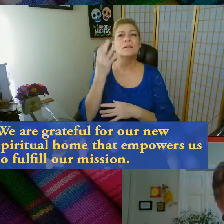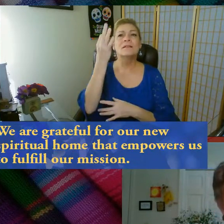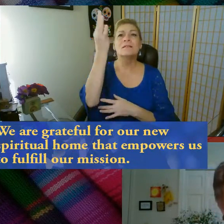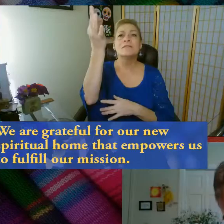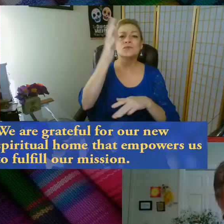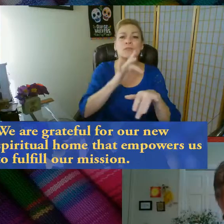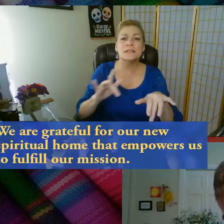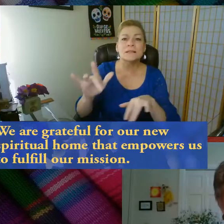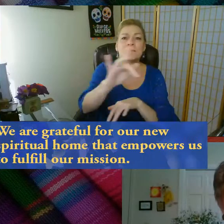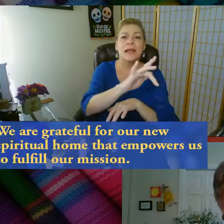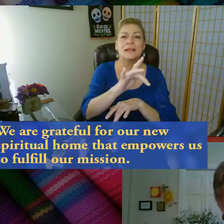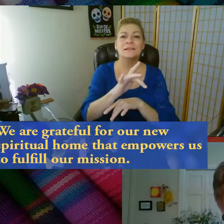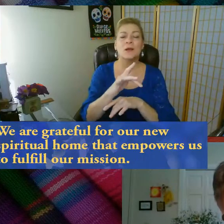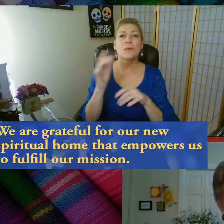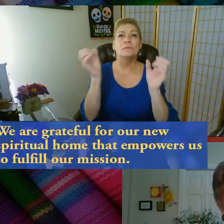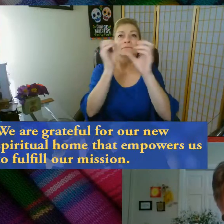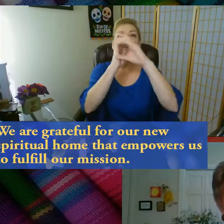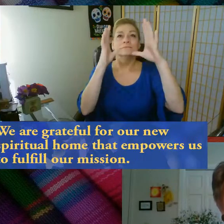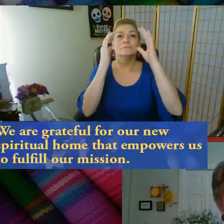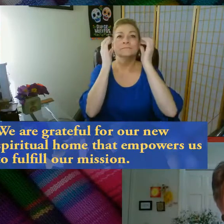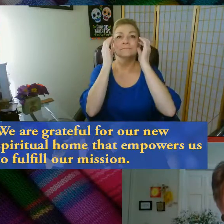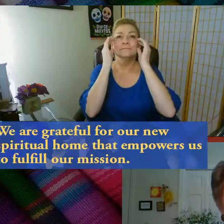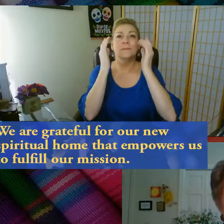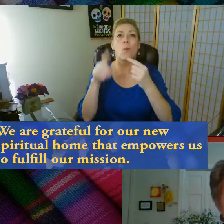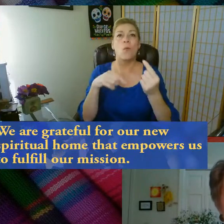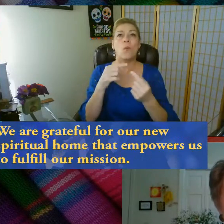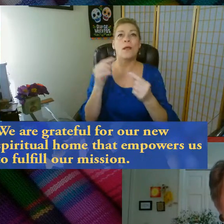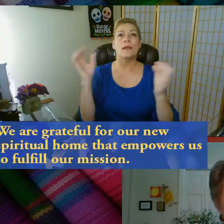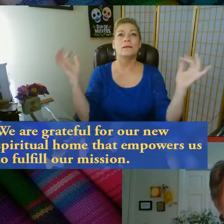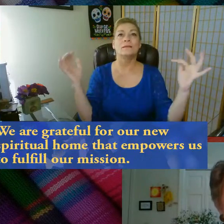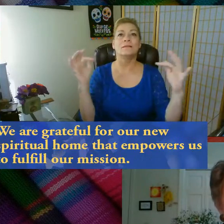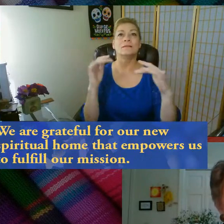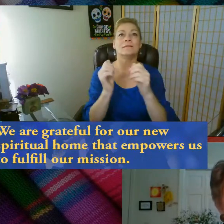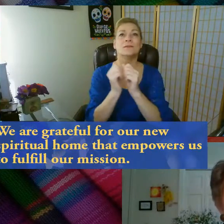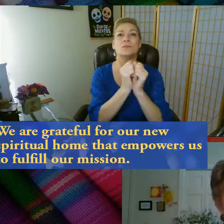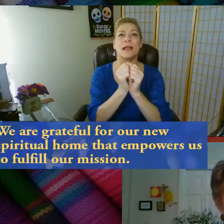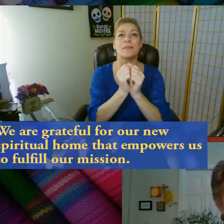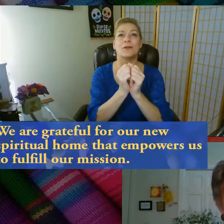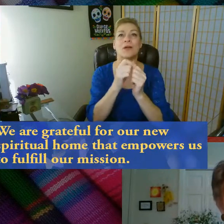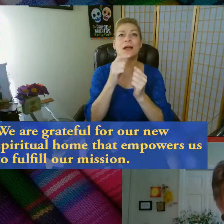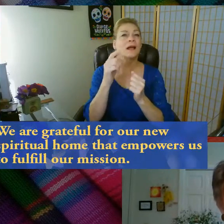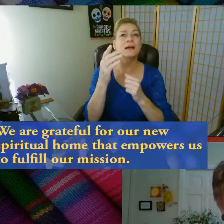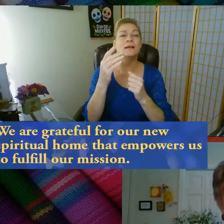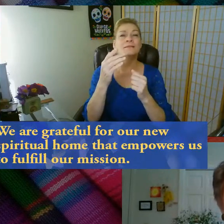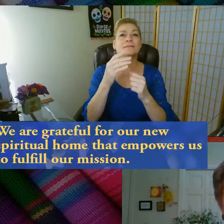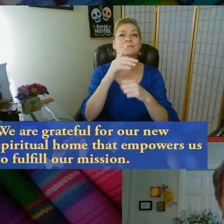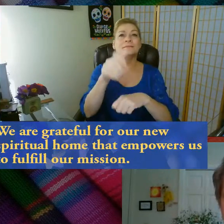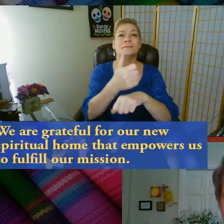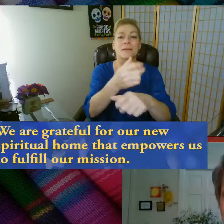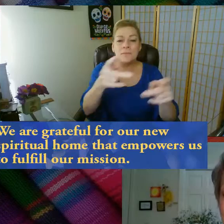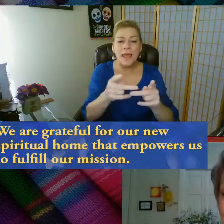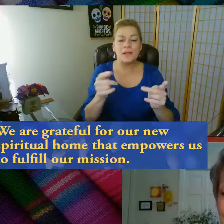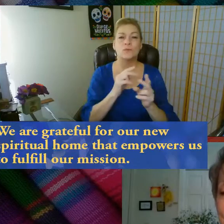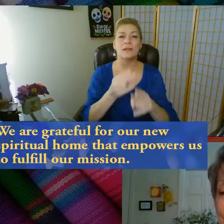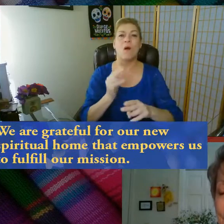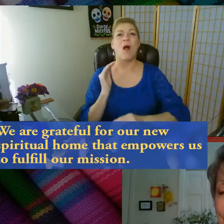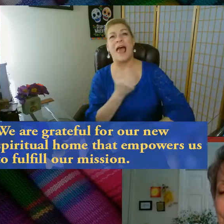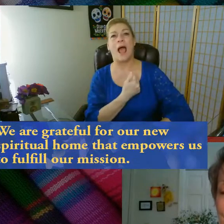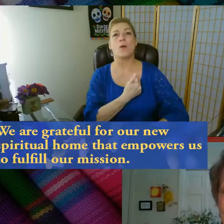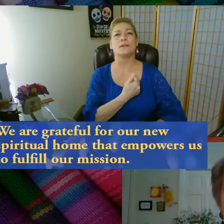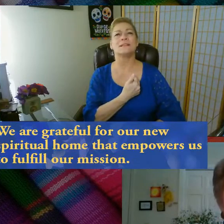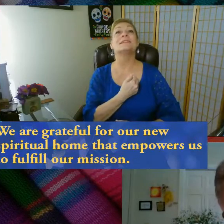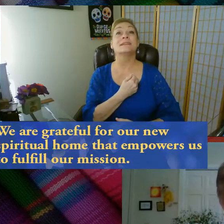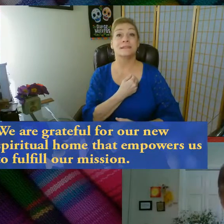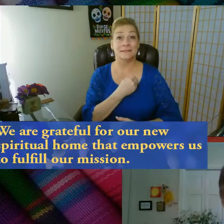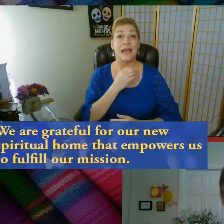time when we can come together again and that we can do so in a building that we call our own. So let's speak truth,